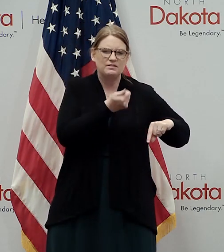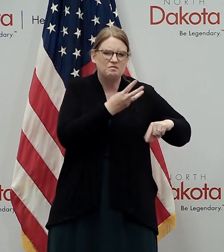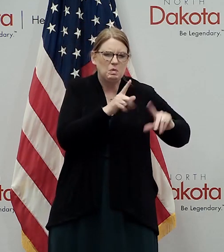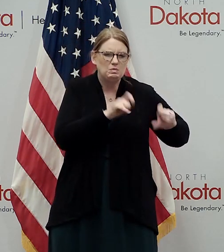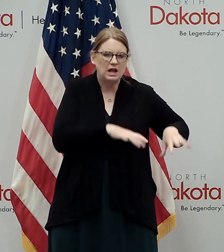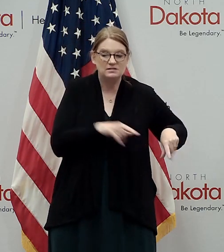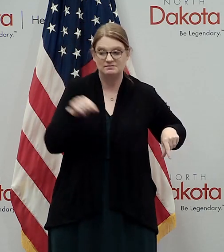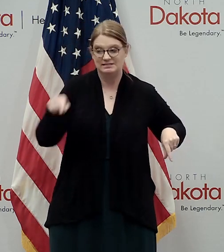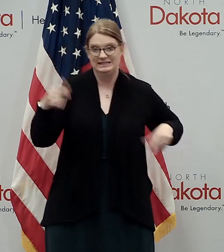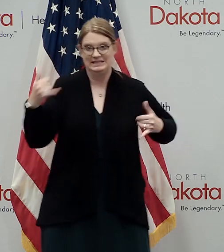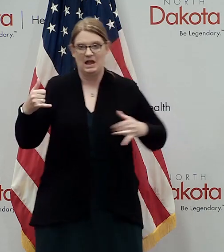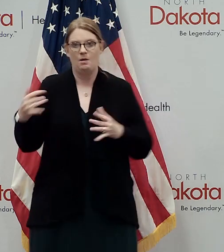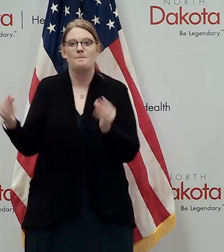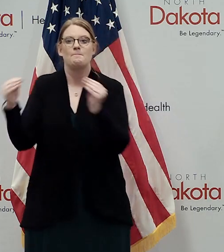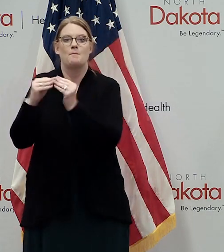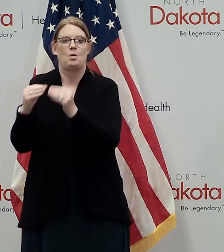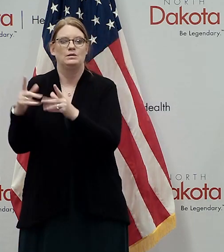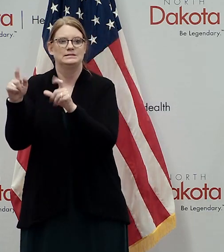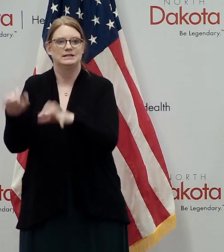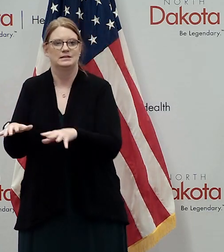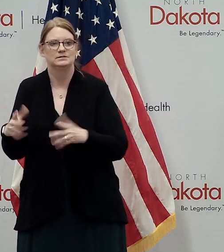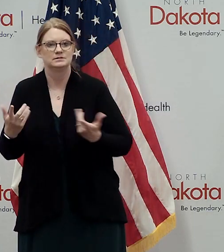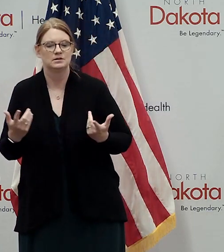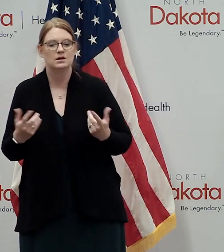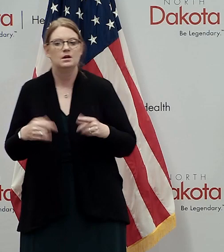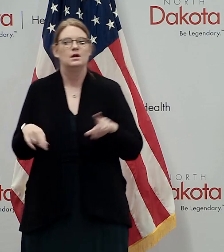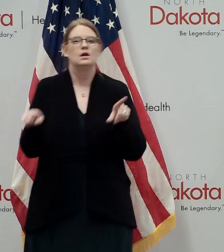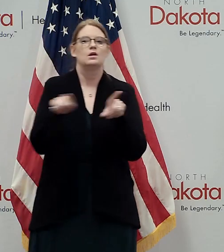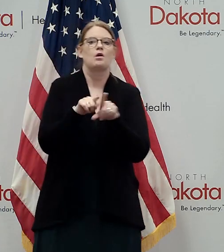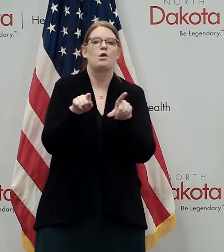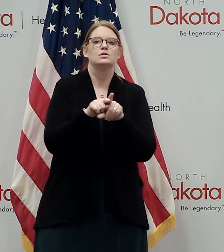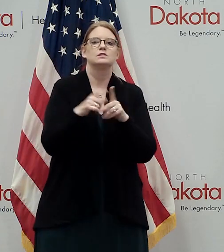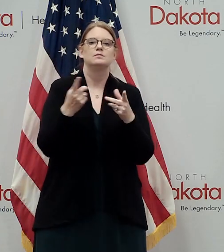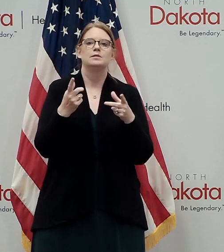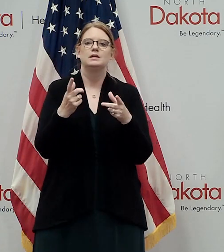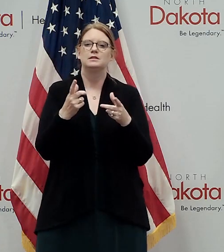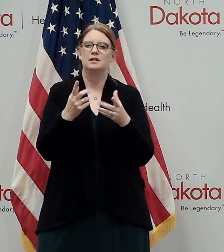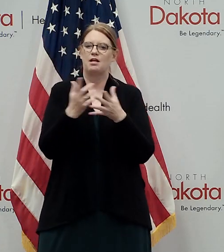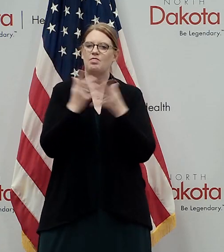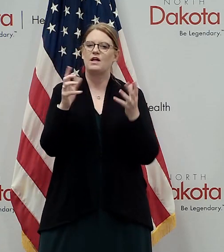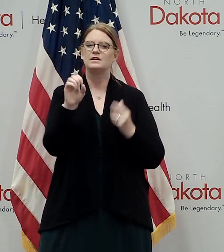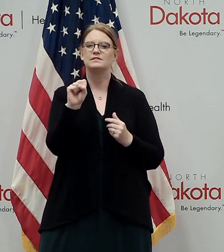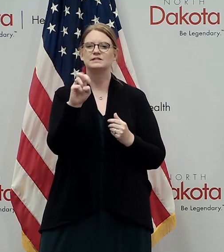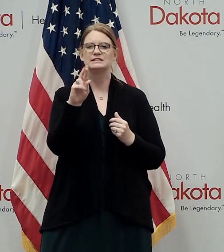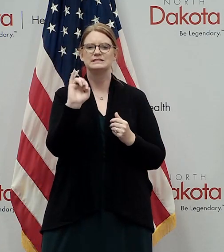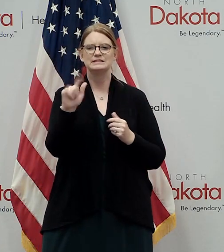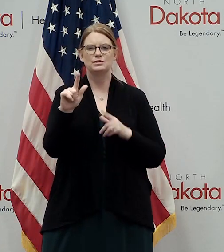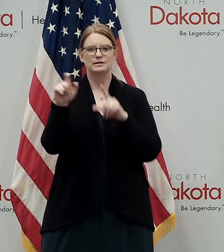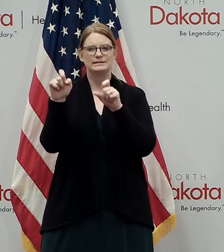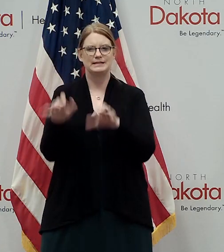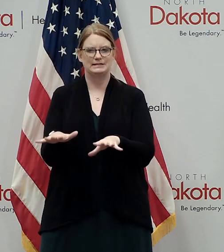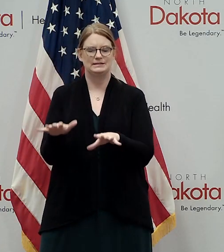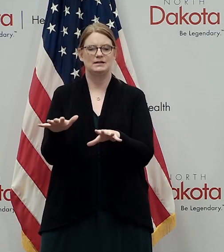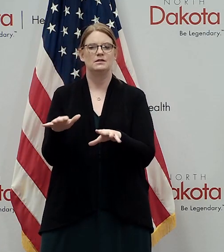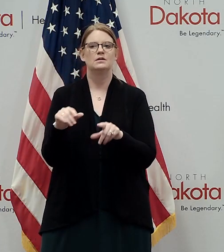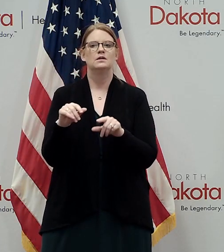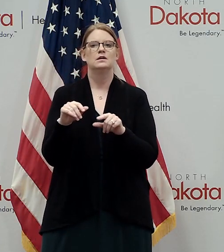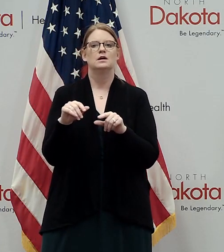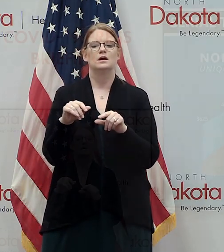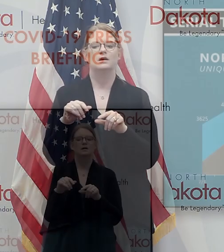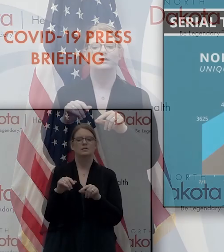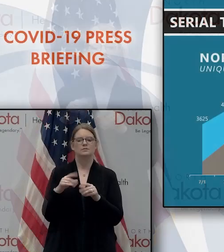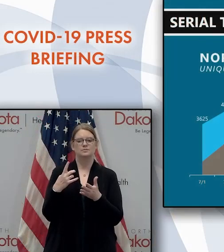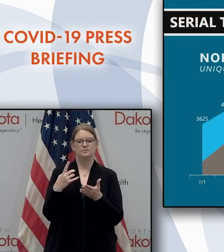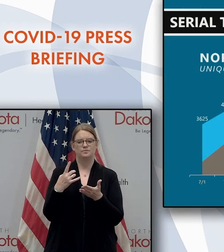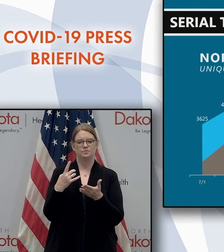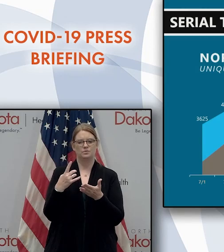so that's a good thing. So we also have been doing a lot of serial testing, and we'll take a look at